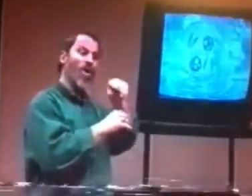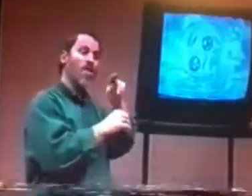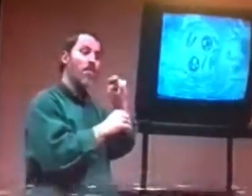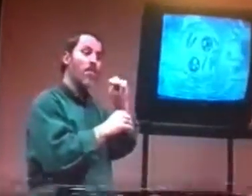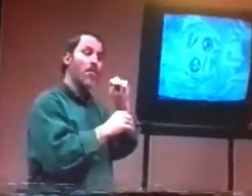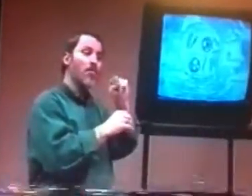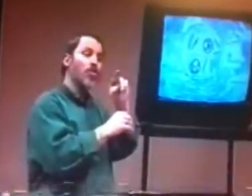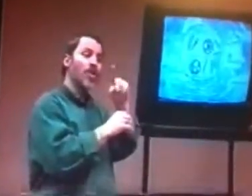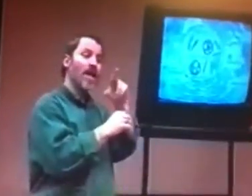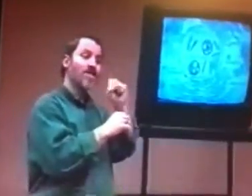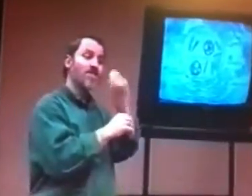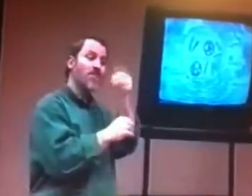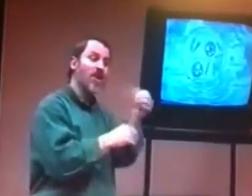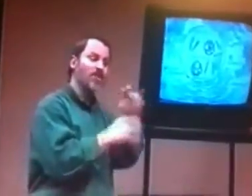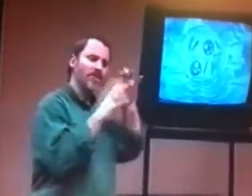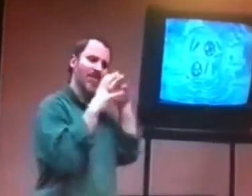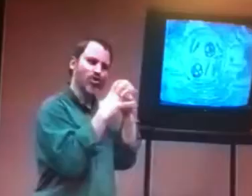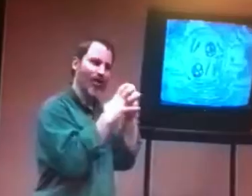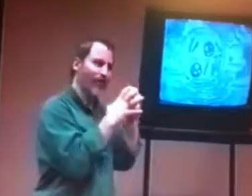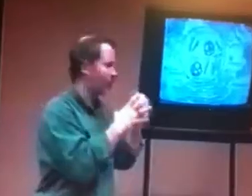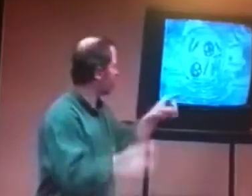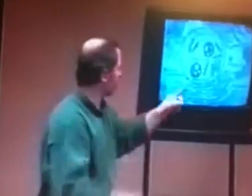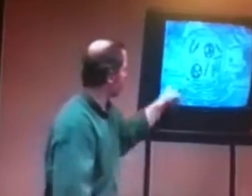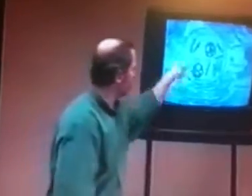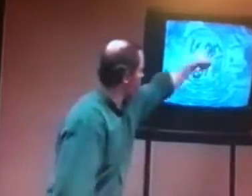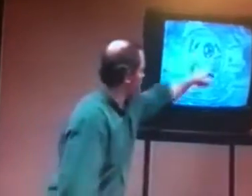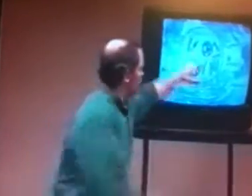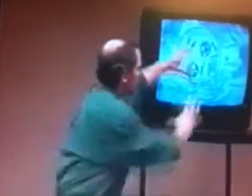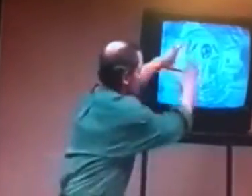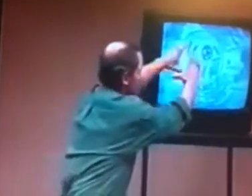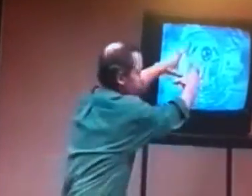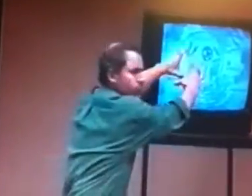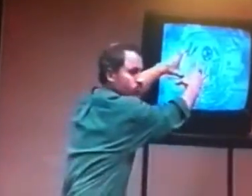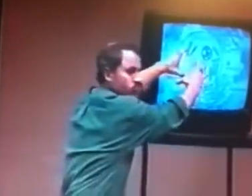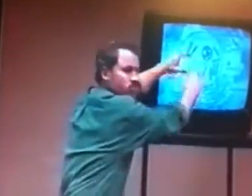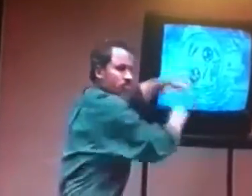Now, it's a nuclear membrane, is now what we're talking about. That's what's holding this all together.